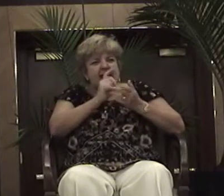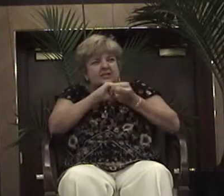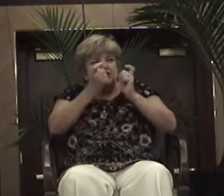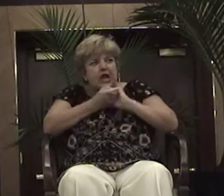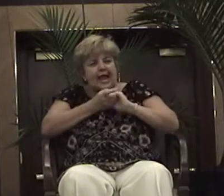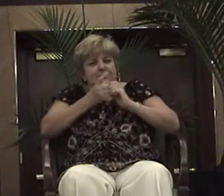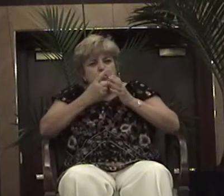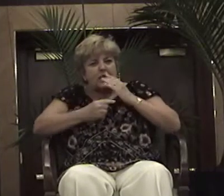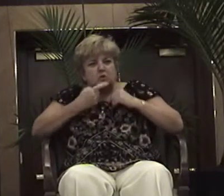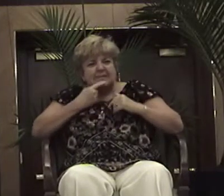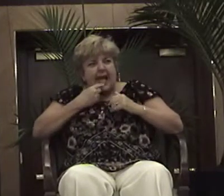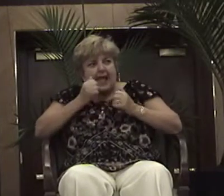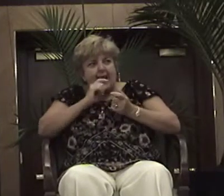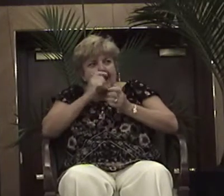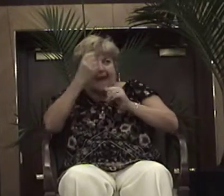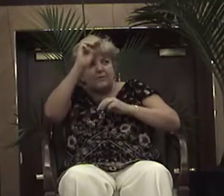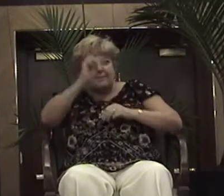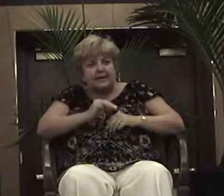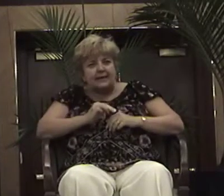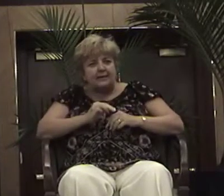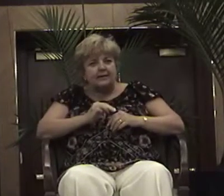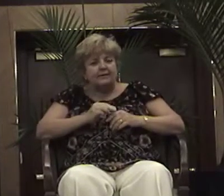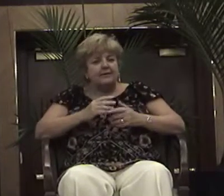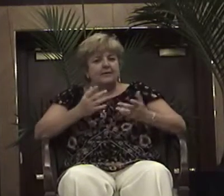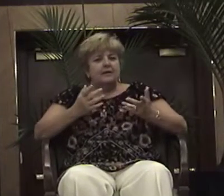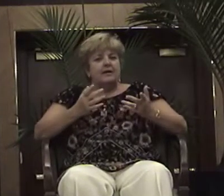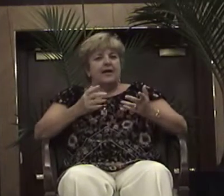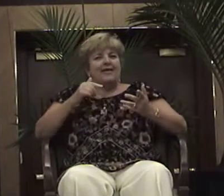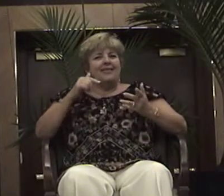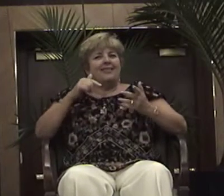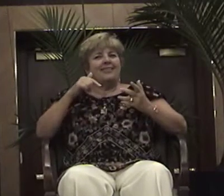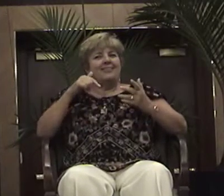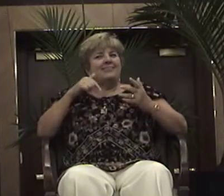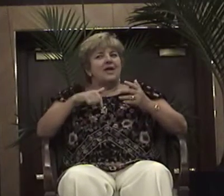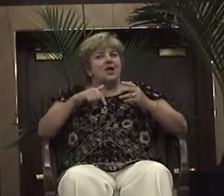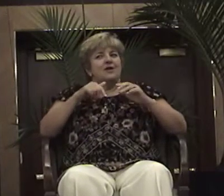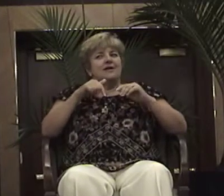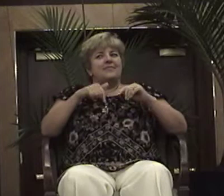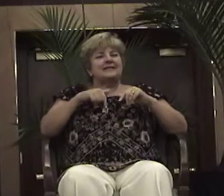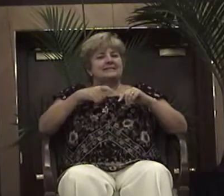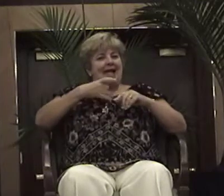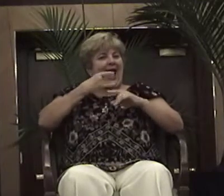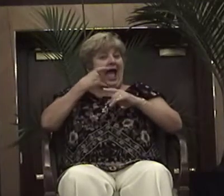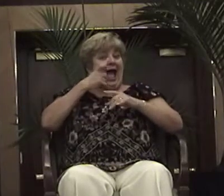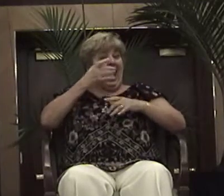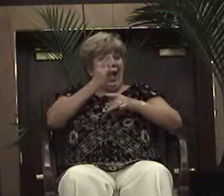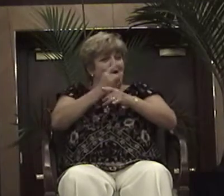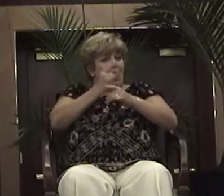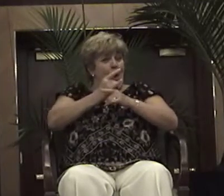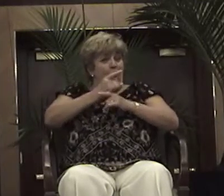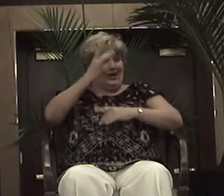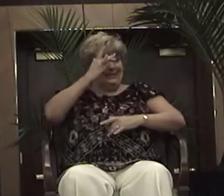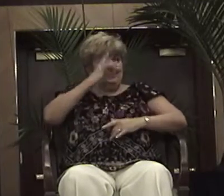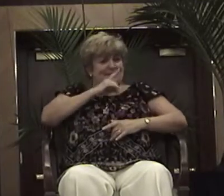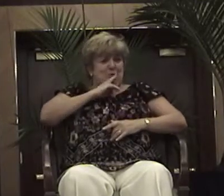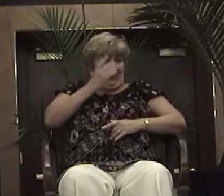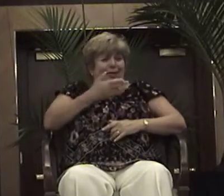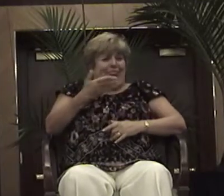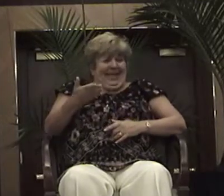This is what we live on, the symptoms. There's no symptom. This is the real thing, this alcoholism. You just sit down on a park bench and watch it go